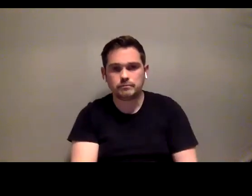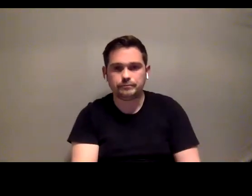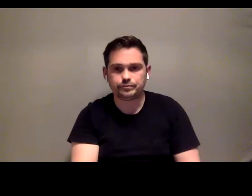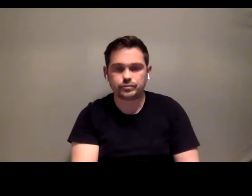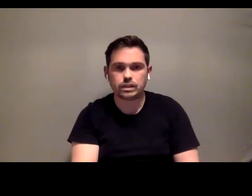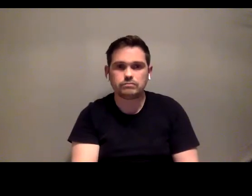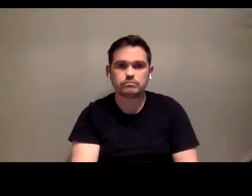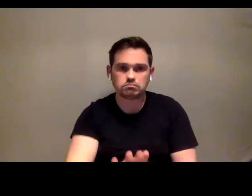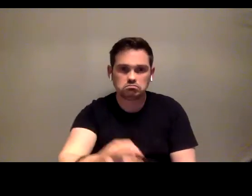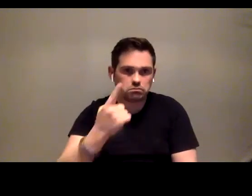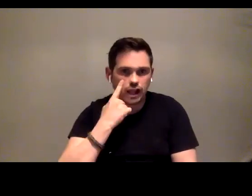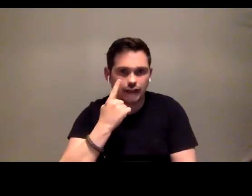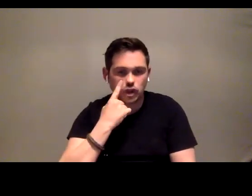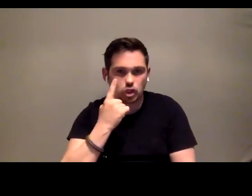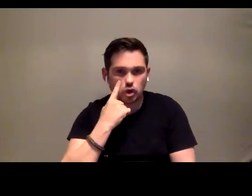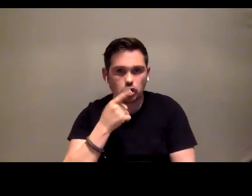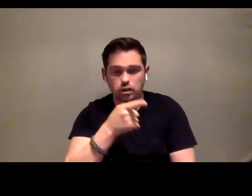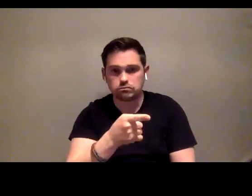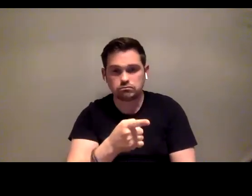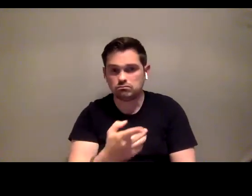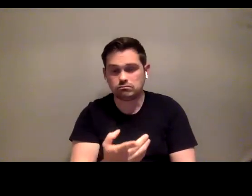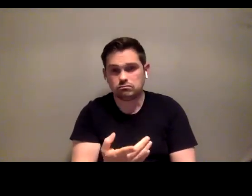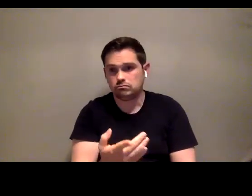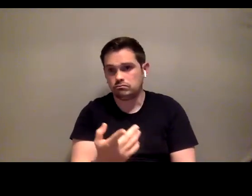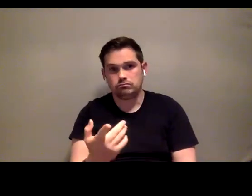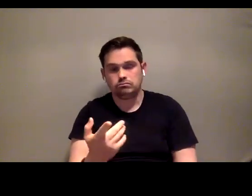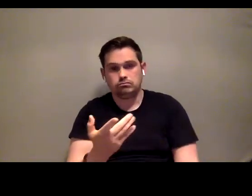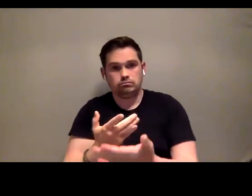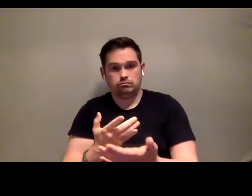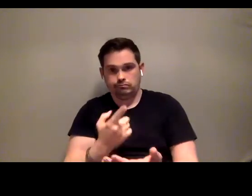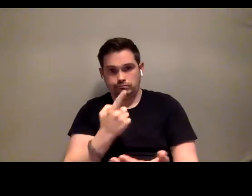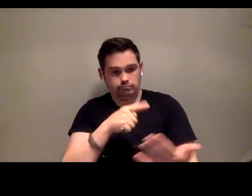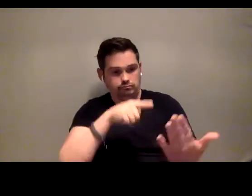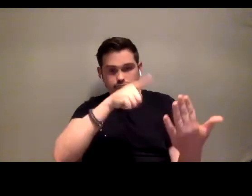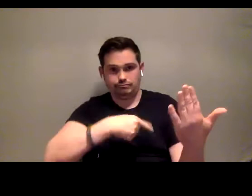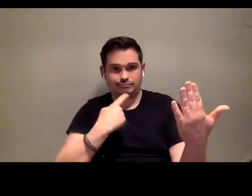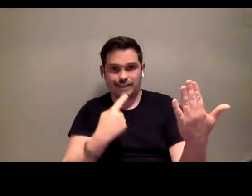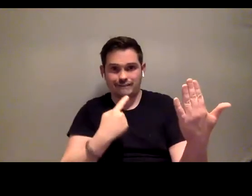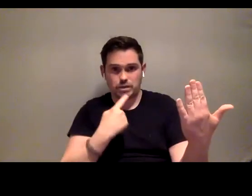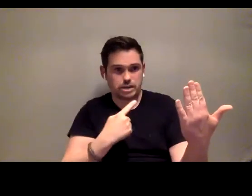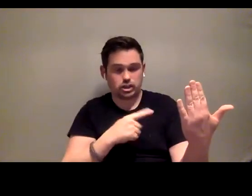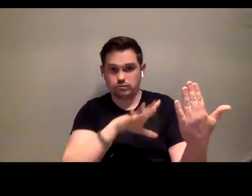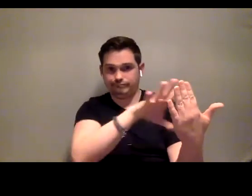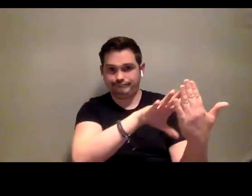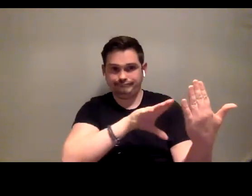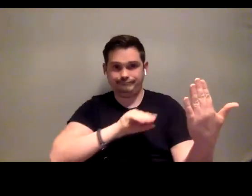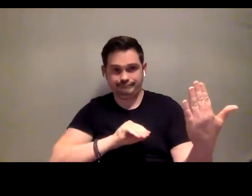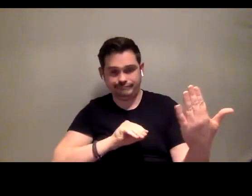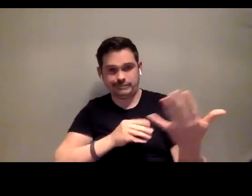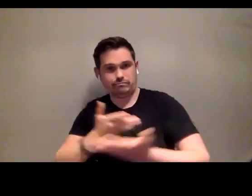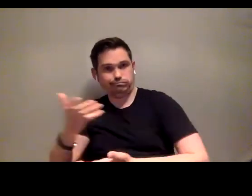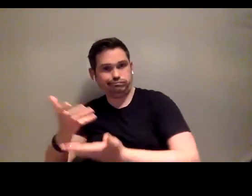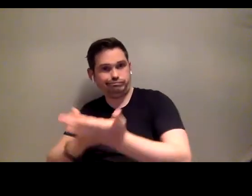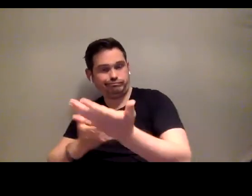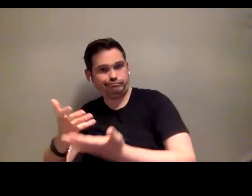a look on there and use that in any conversations with your candidates, or if it's after the election, with your new MSPs, to talk to them. What are they